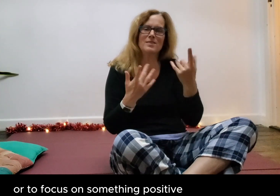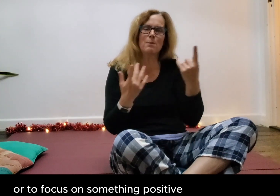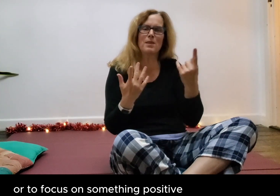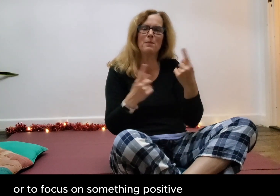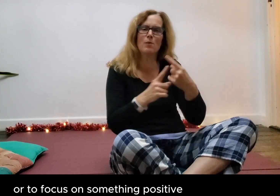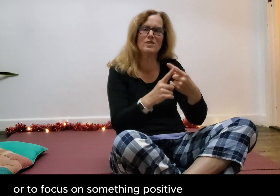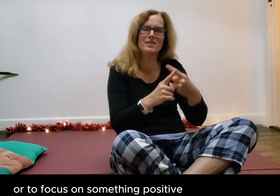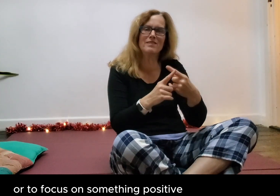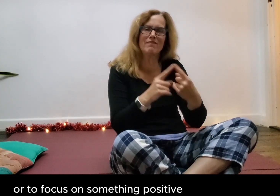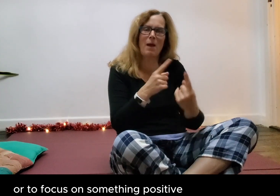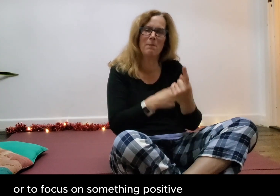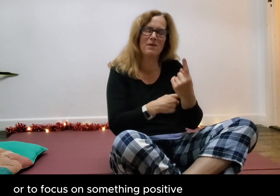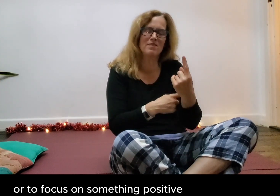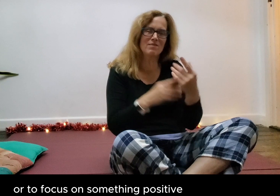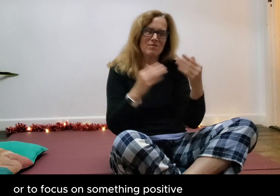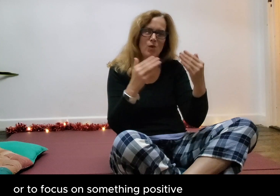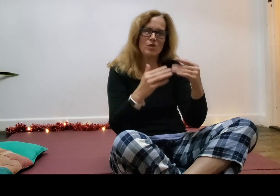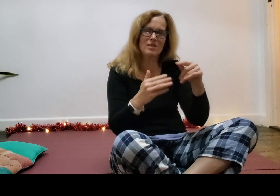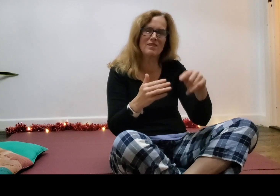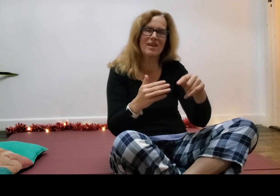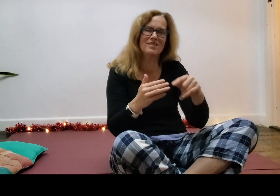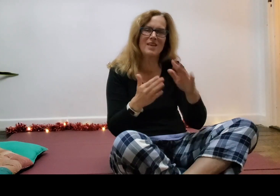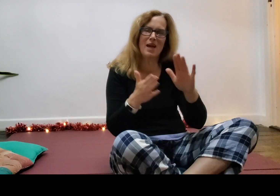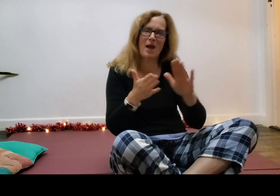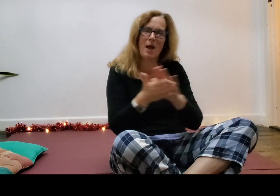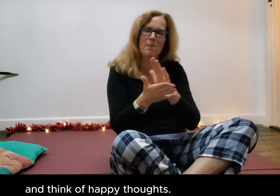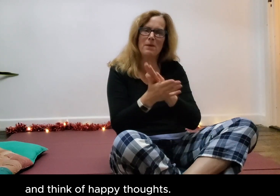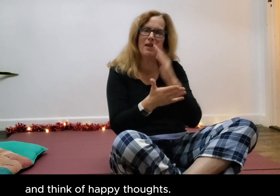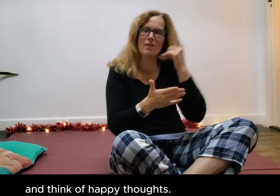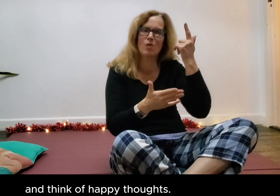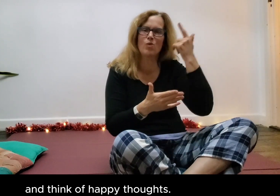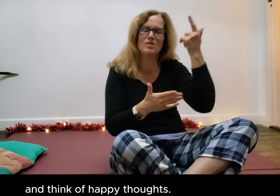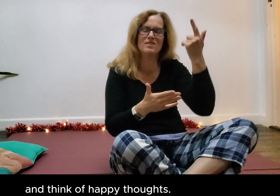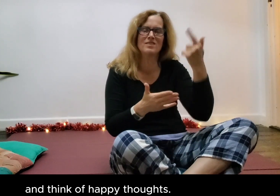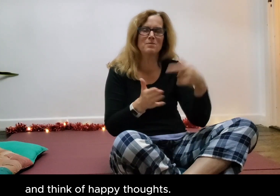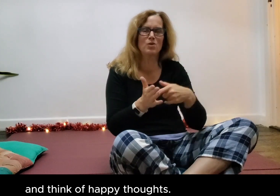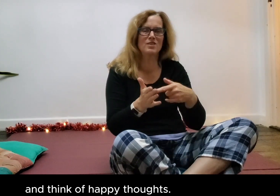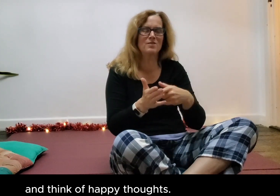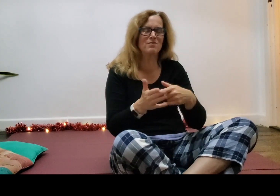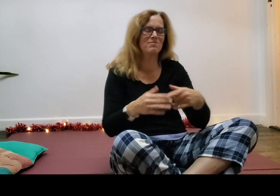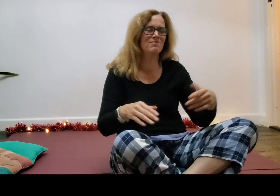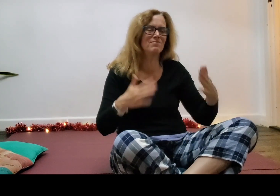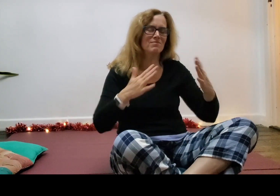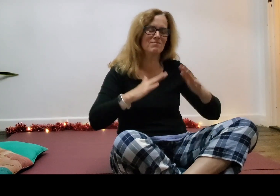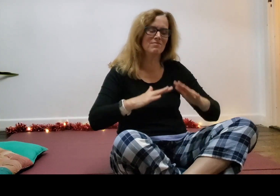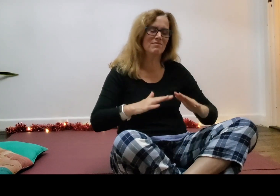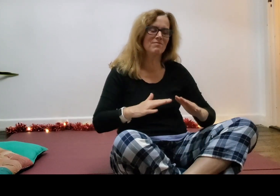breathing, or to focus on something positive and think of happy thoughts.